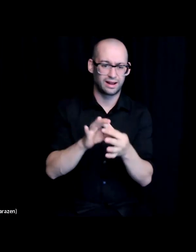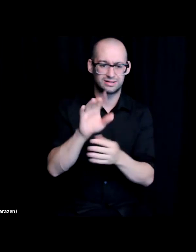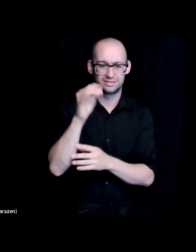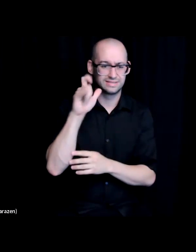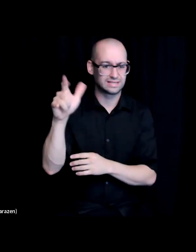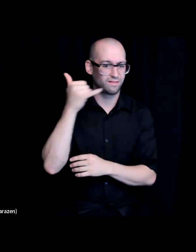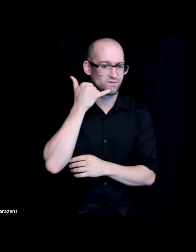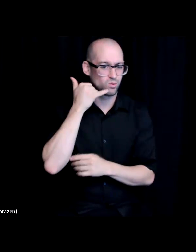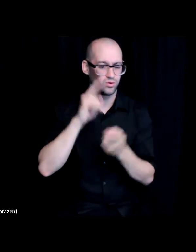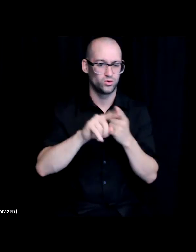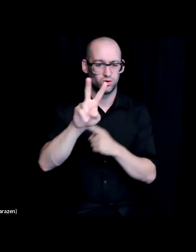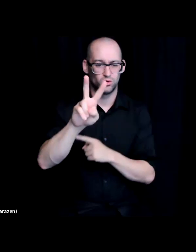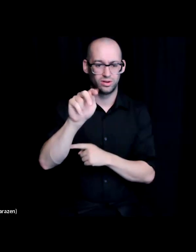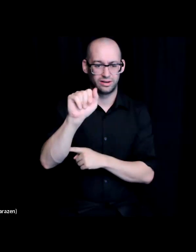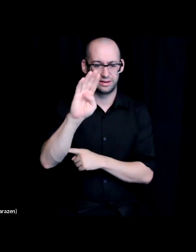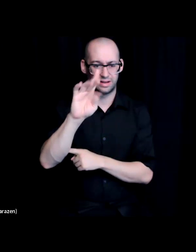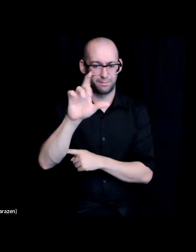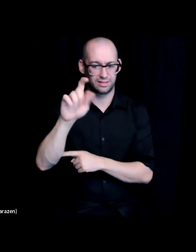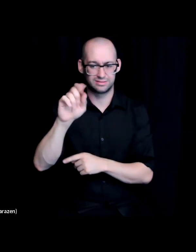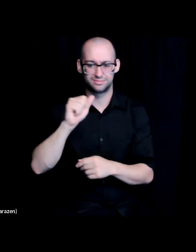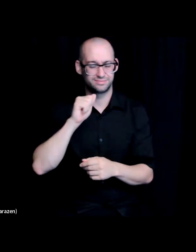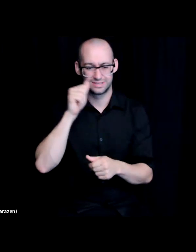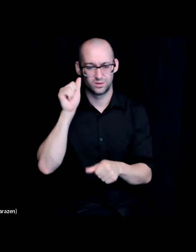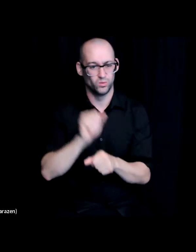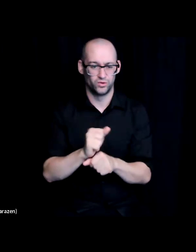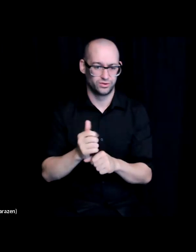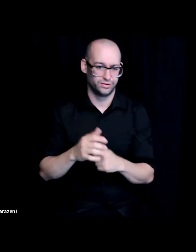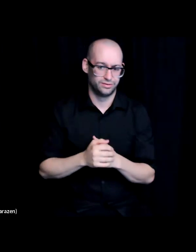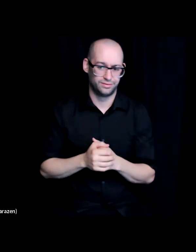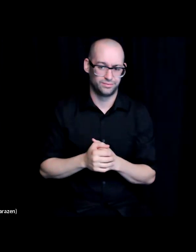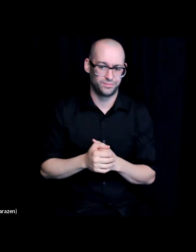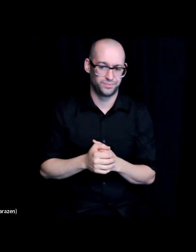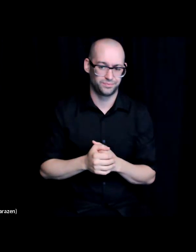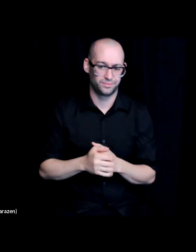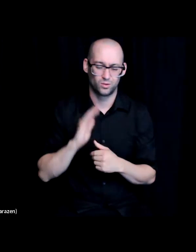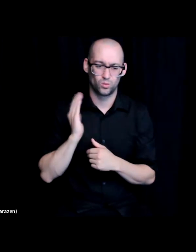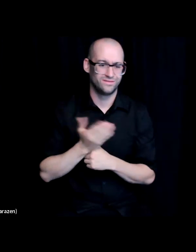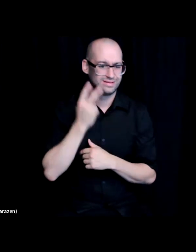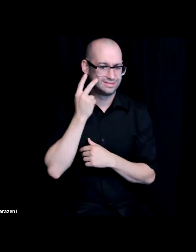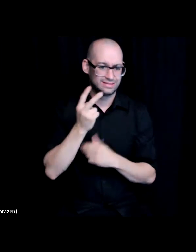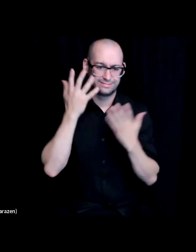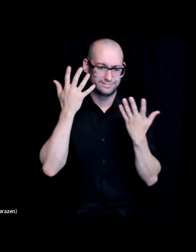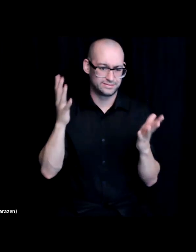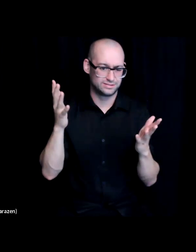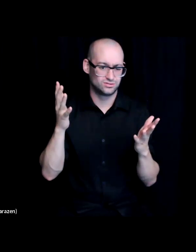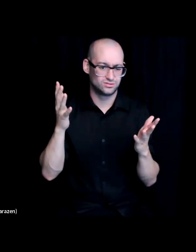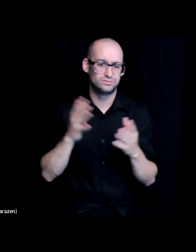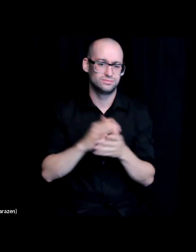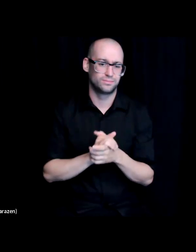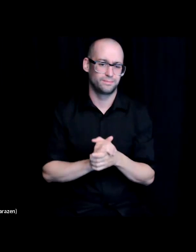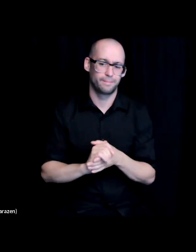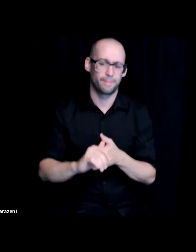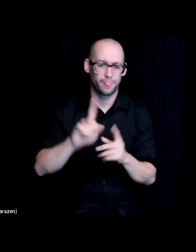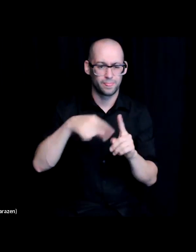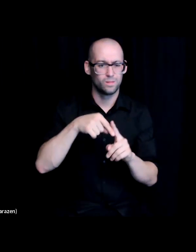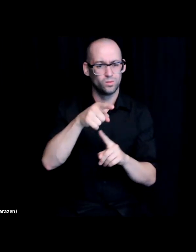tablets, and it just doesn't work. We've seen that when